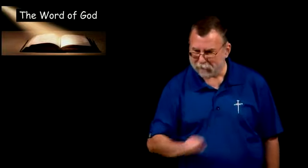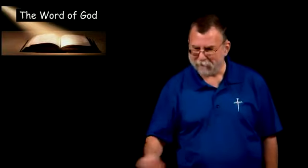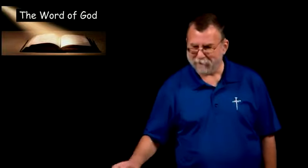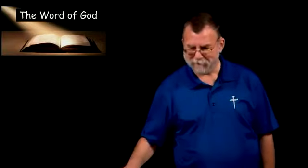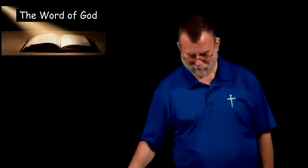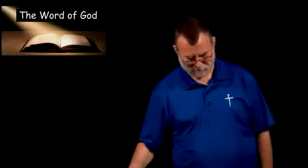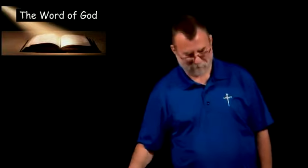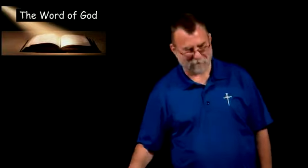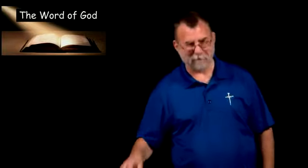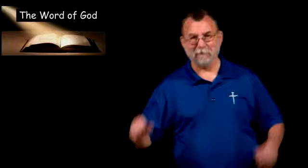Thank you.